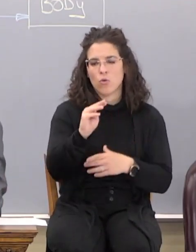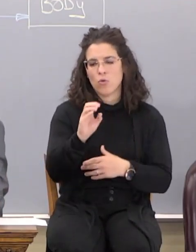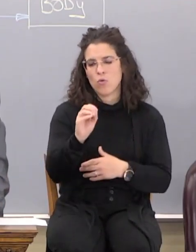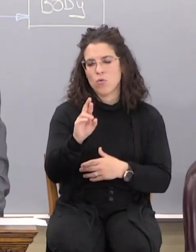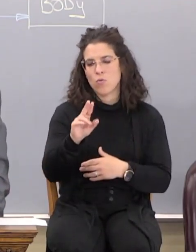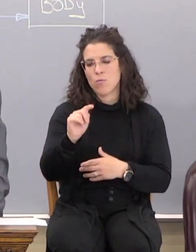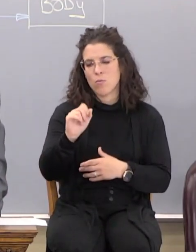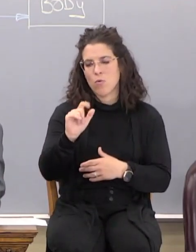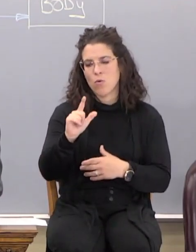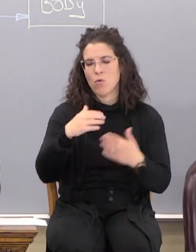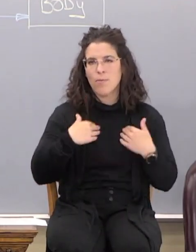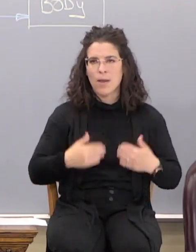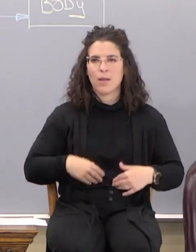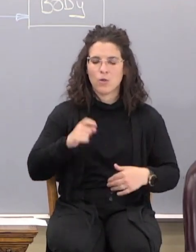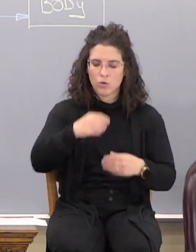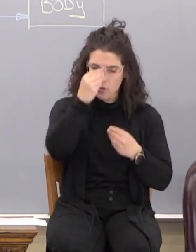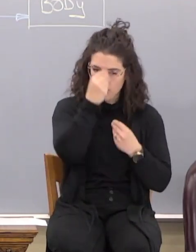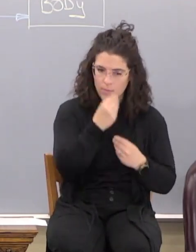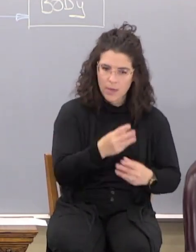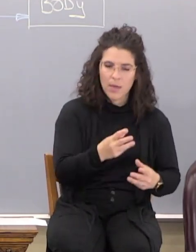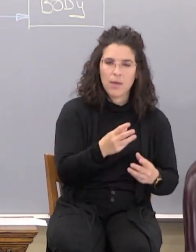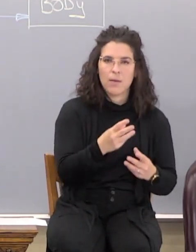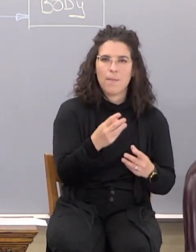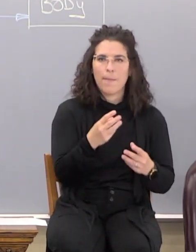bodies, that you should